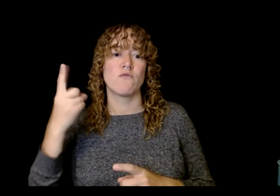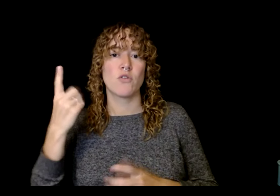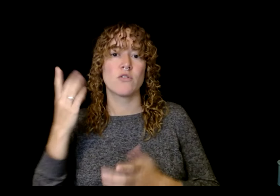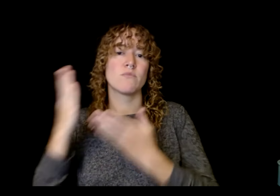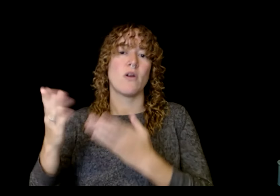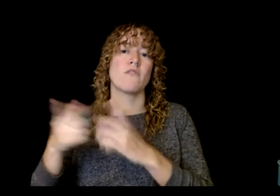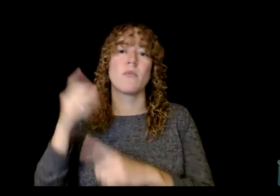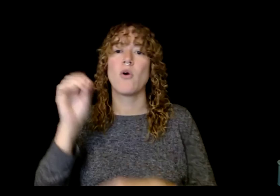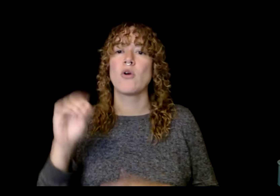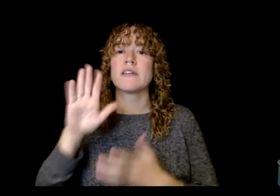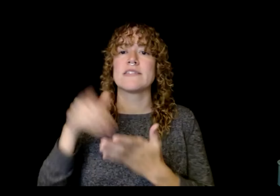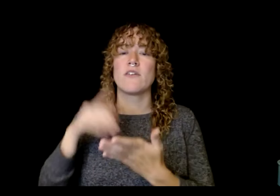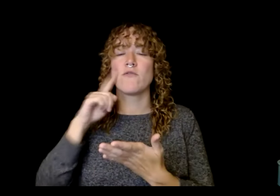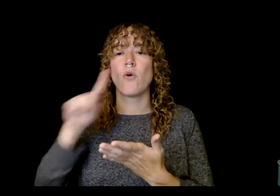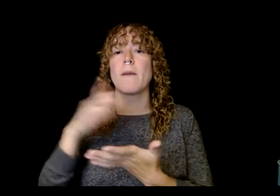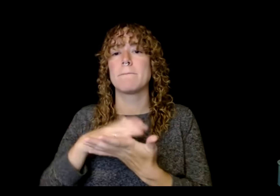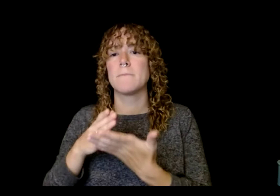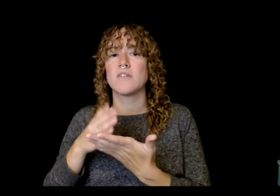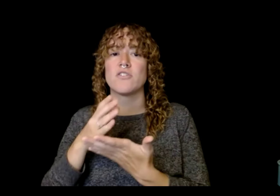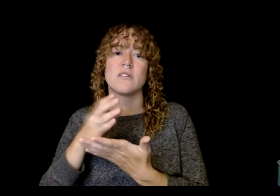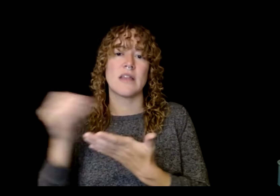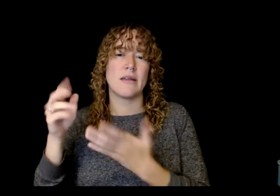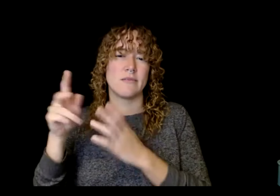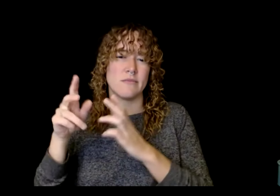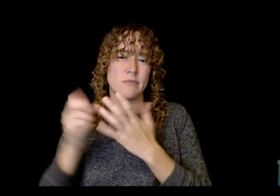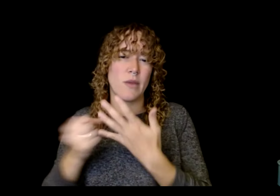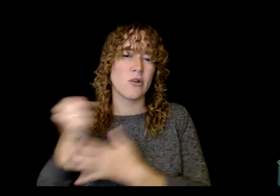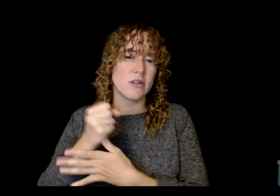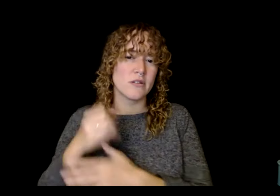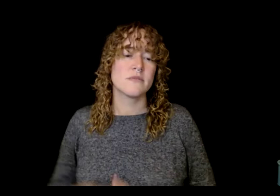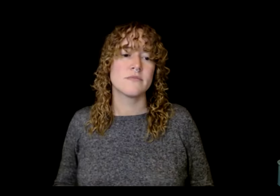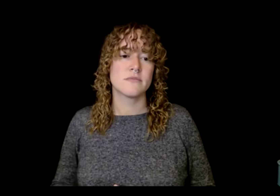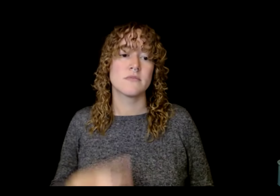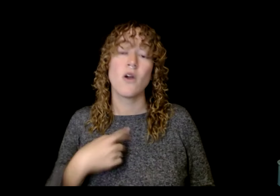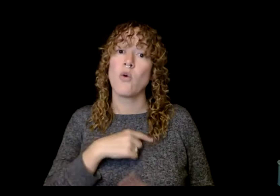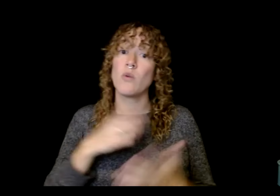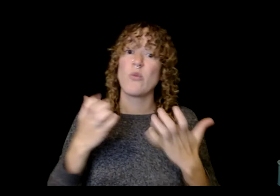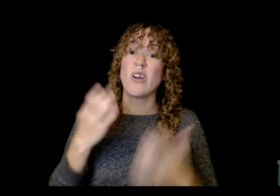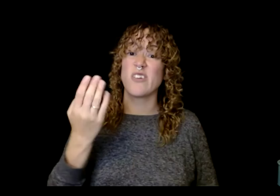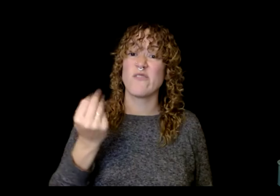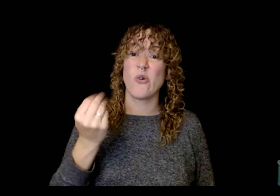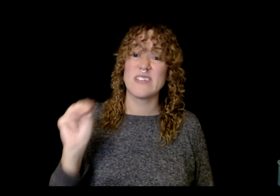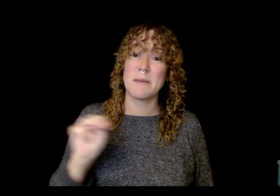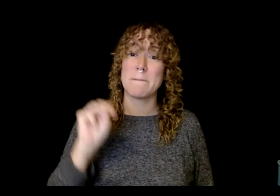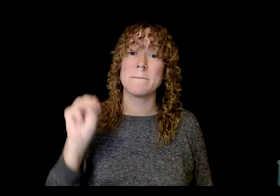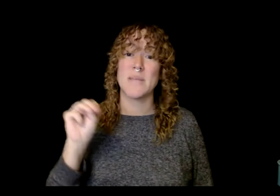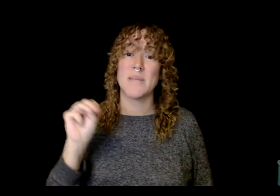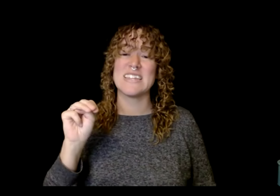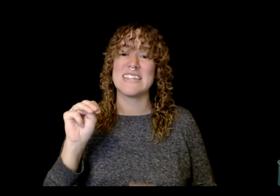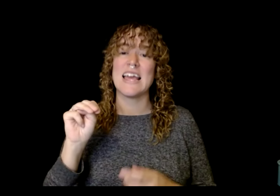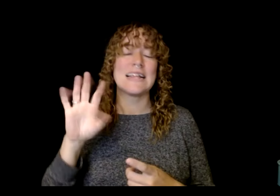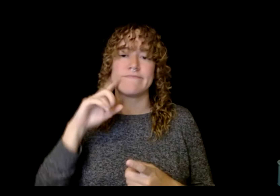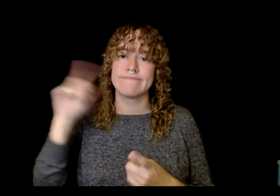Budget Priorities, and we were hoping for a 14 million expansion. That was then reduced